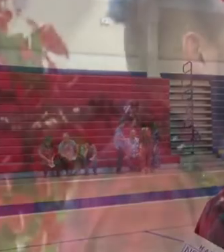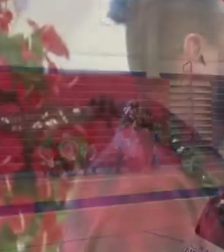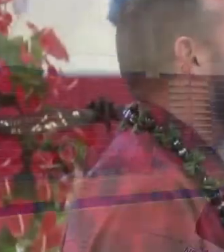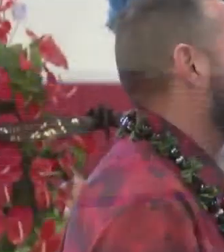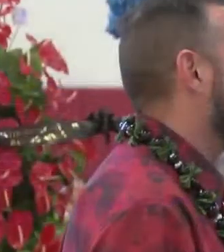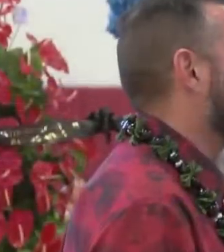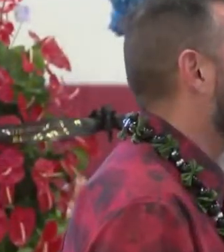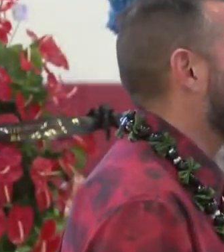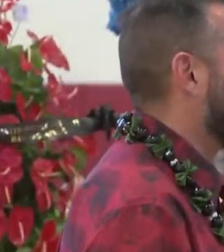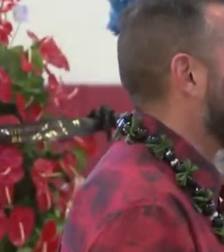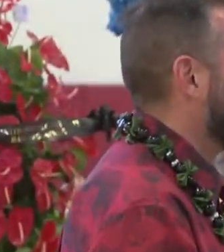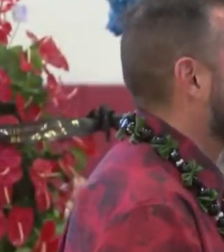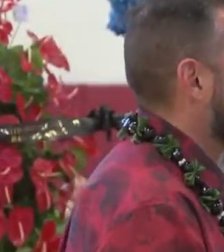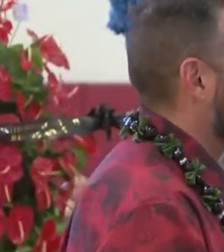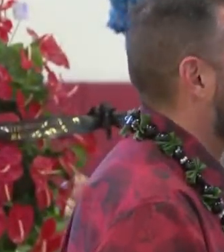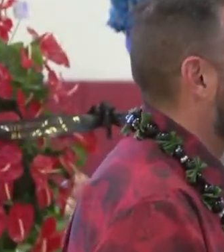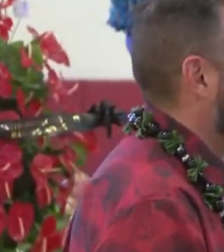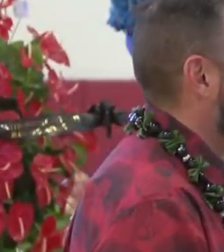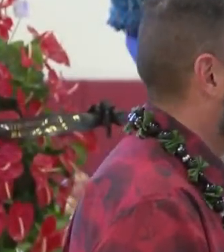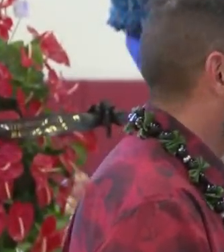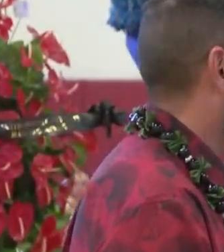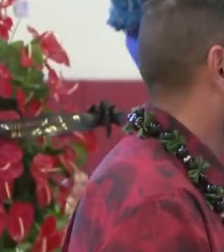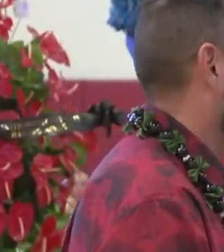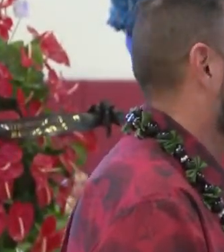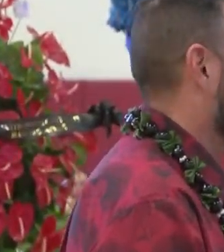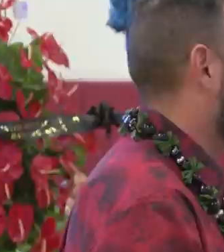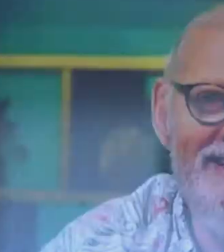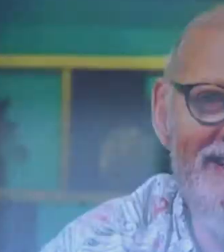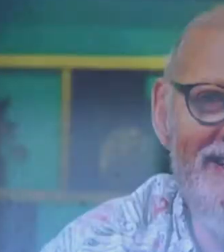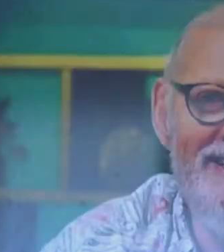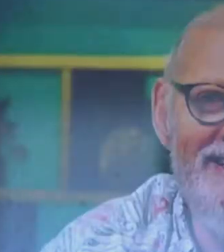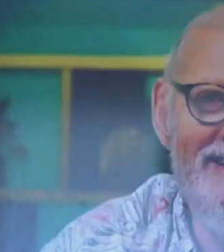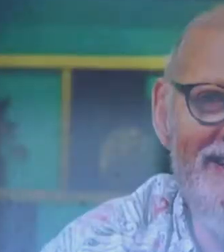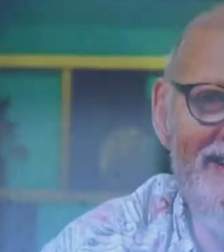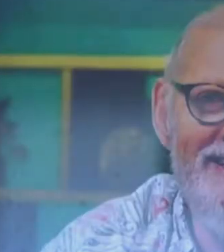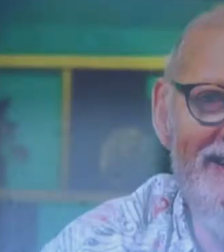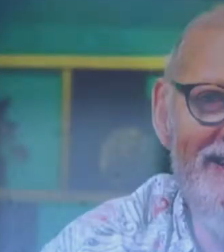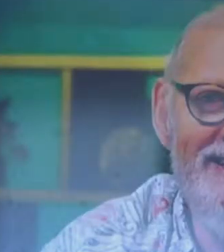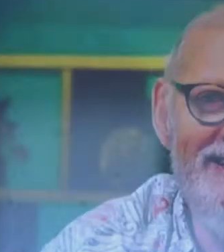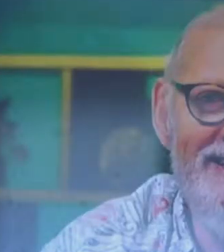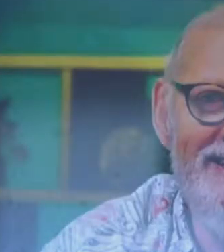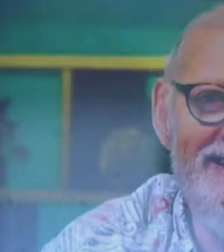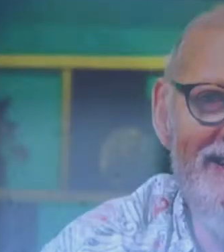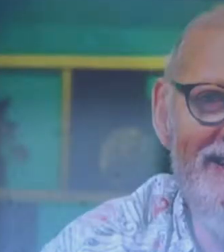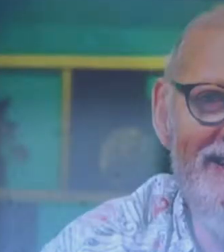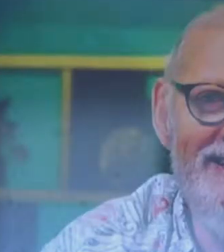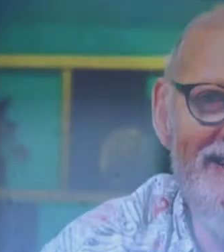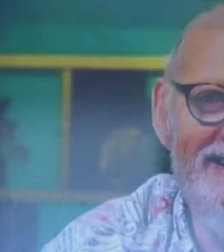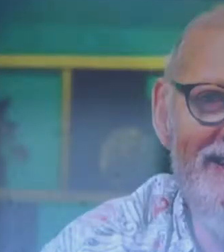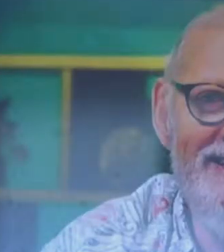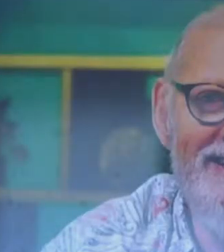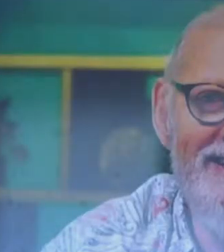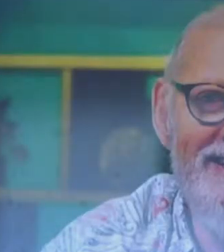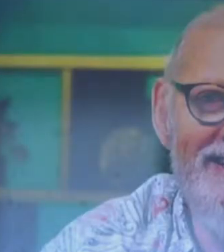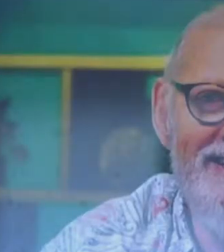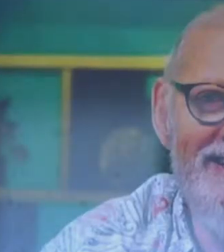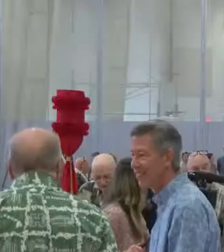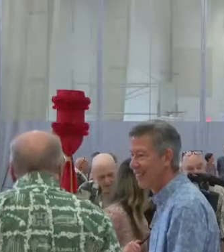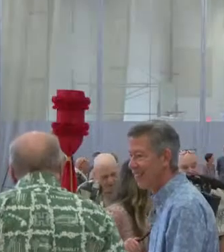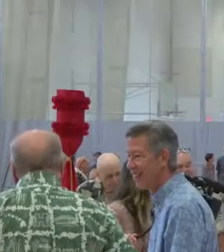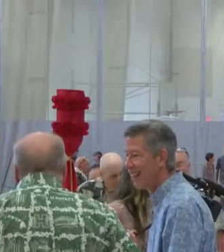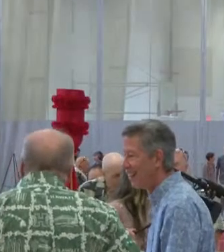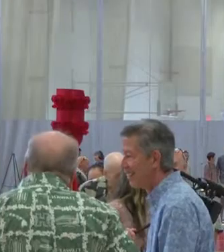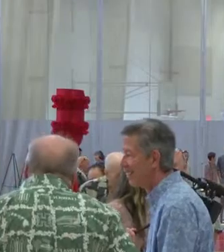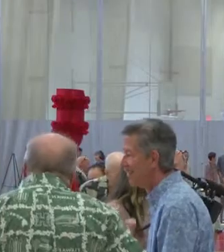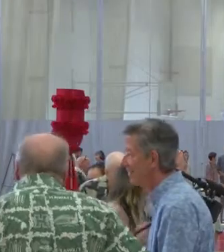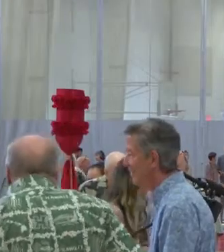that have talked about how my dad just, in his little way gave them just a small piece of joy. This day, the